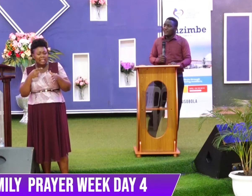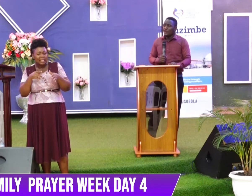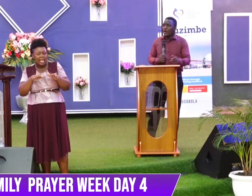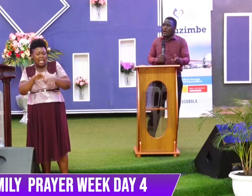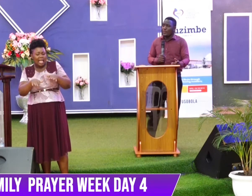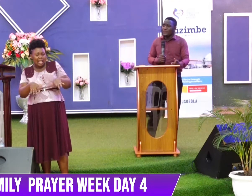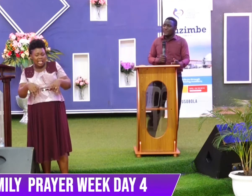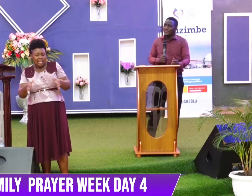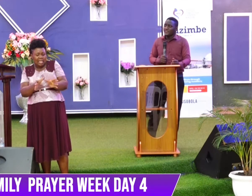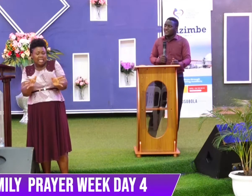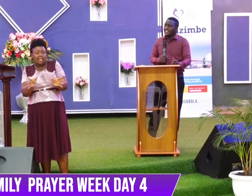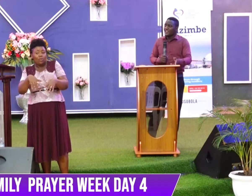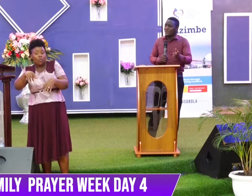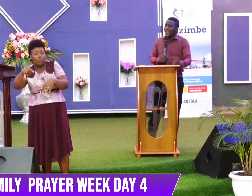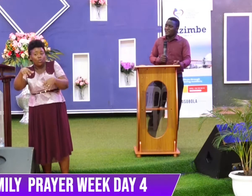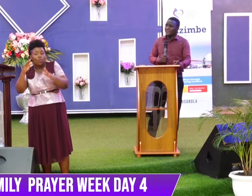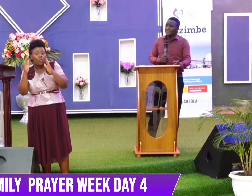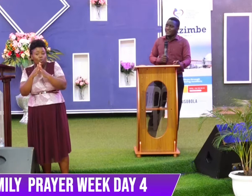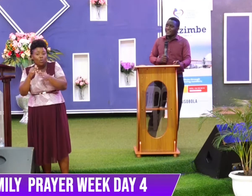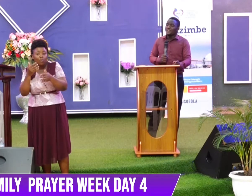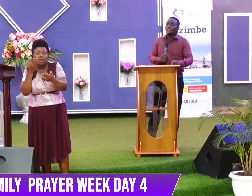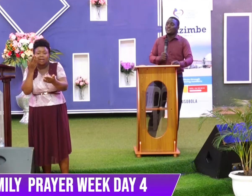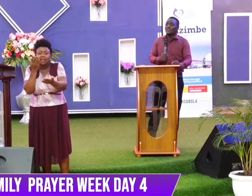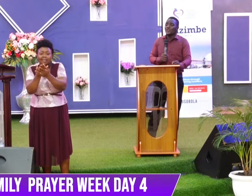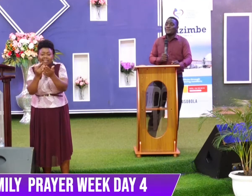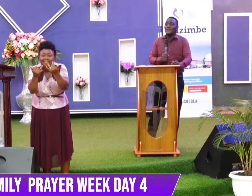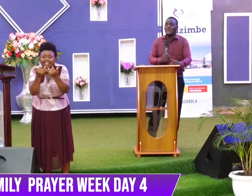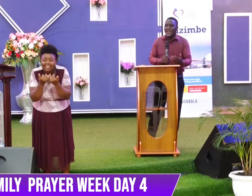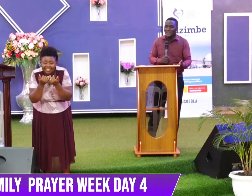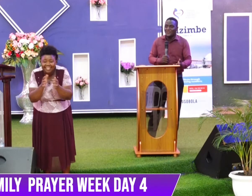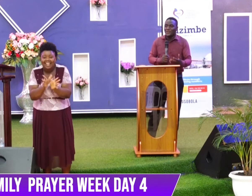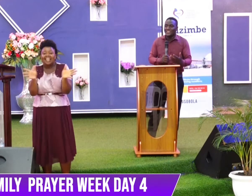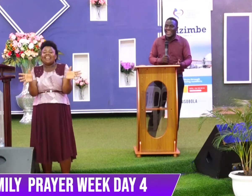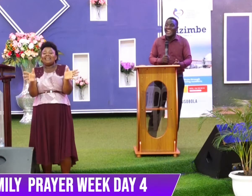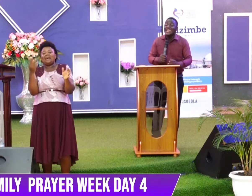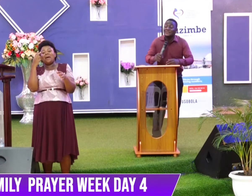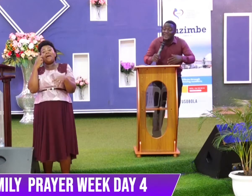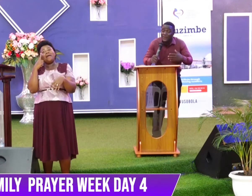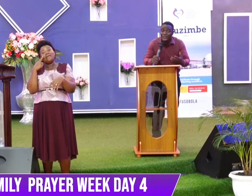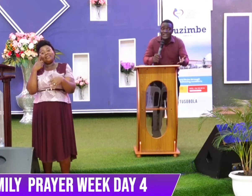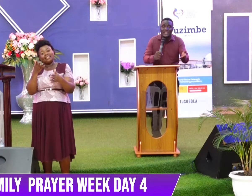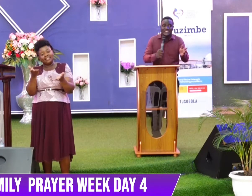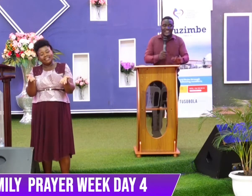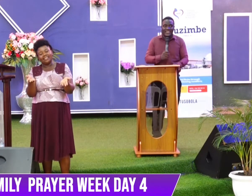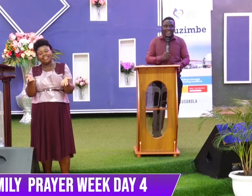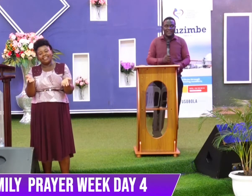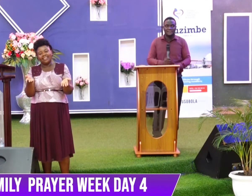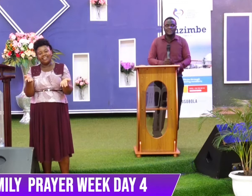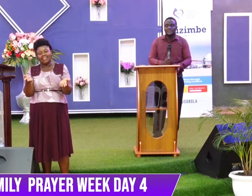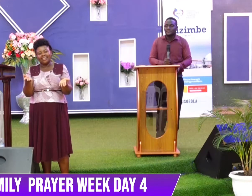thigh, go home, tell your wife, show me your wife your thigh, and spend the whole day watching